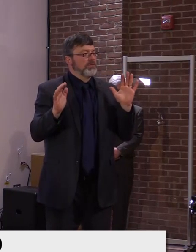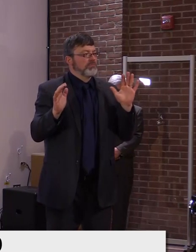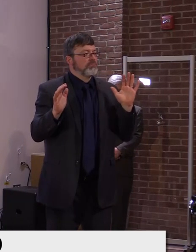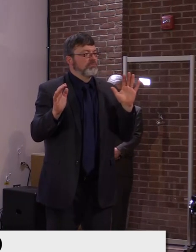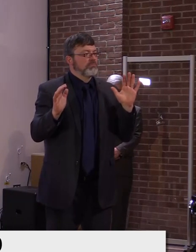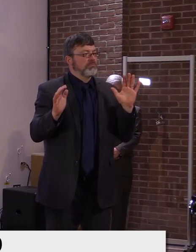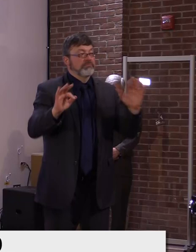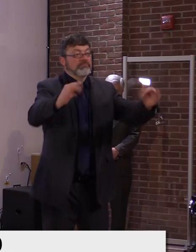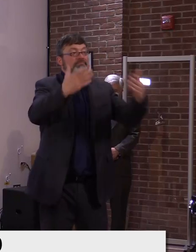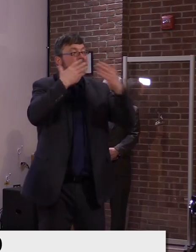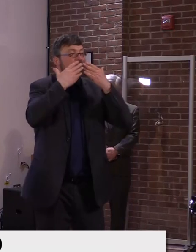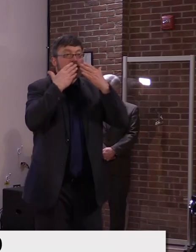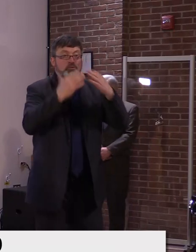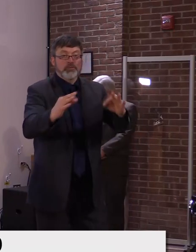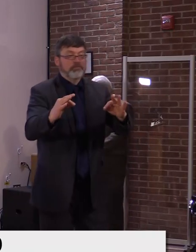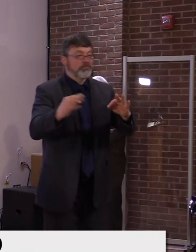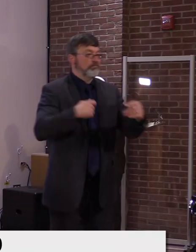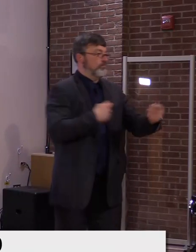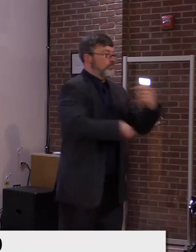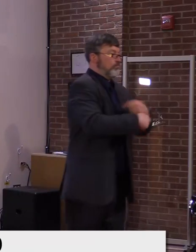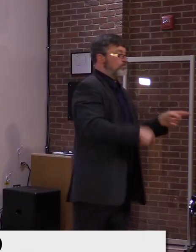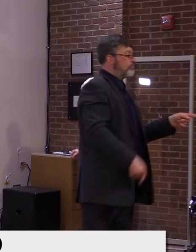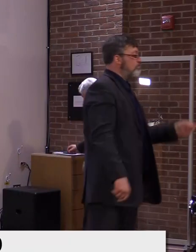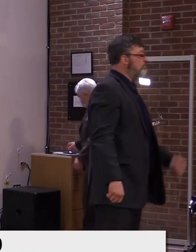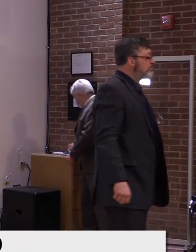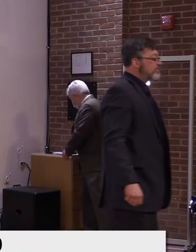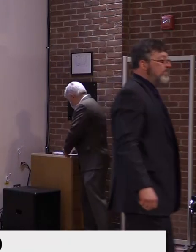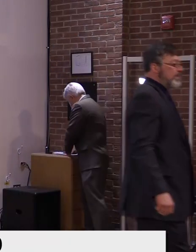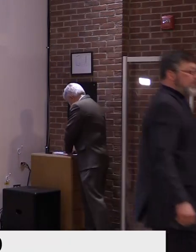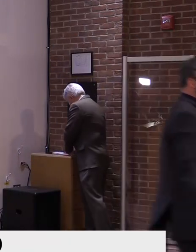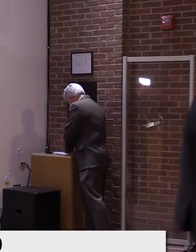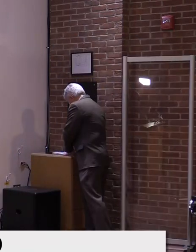Thank you. Wilson, the AP.